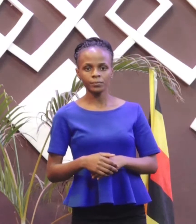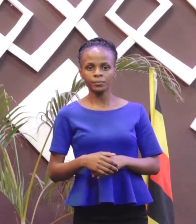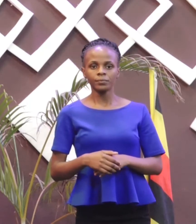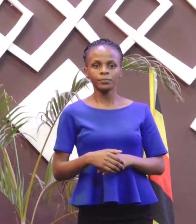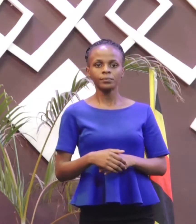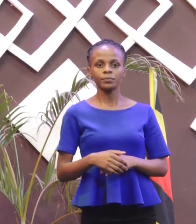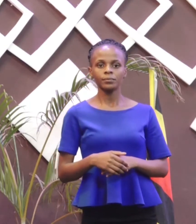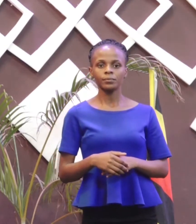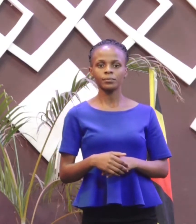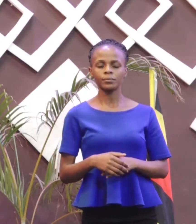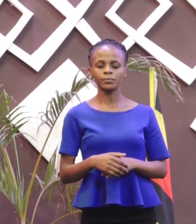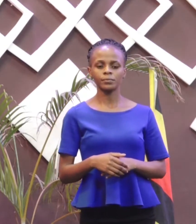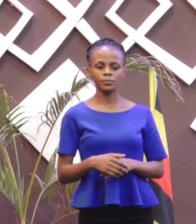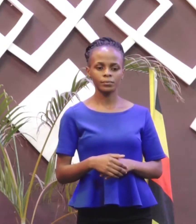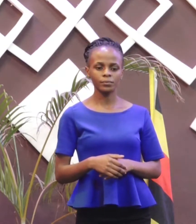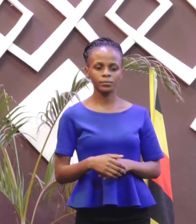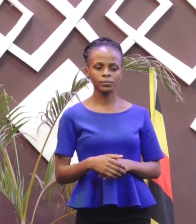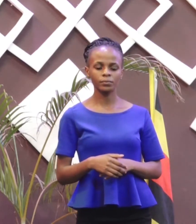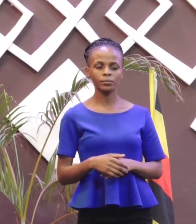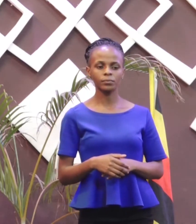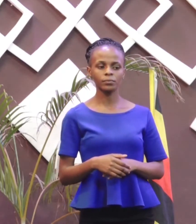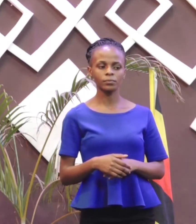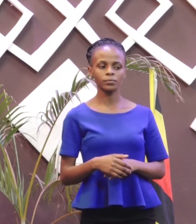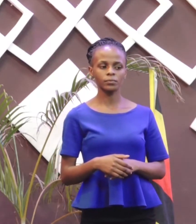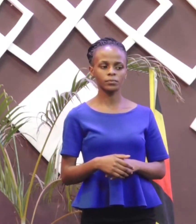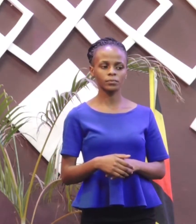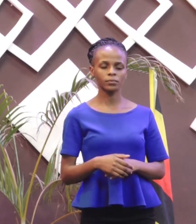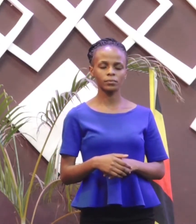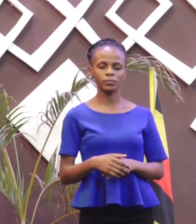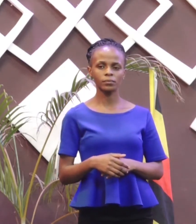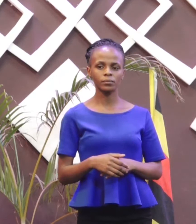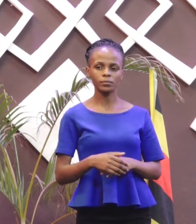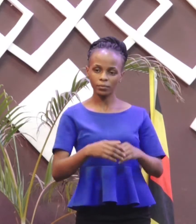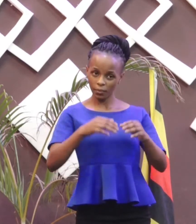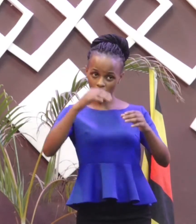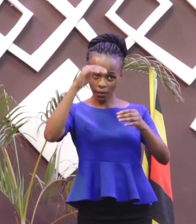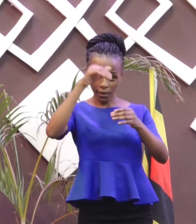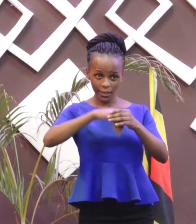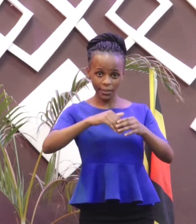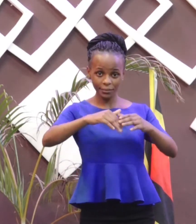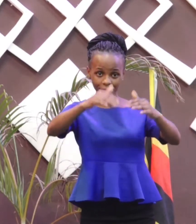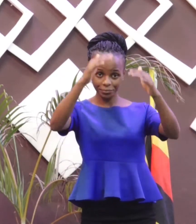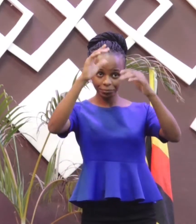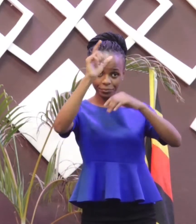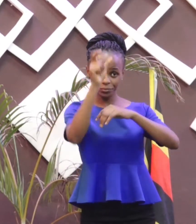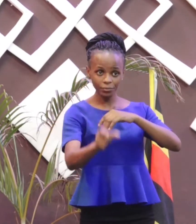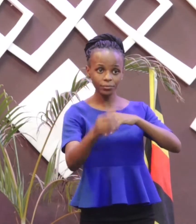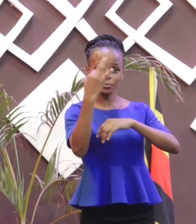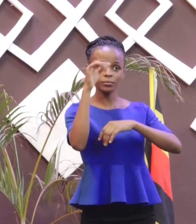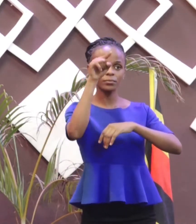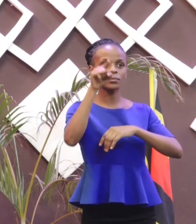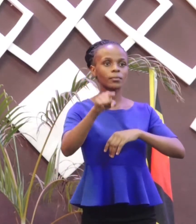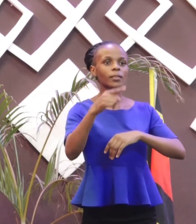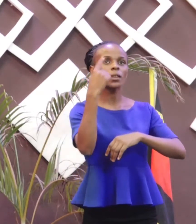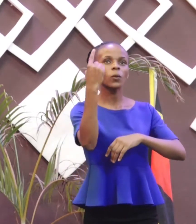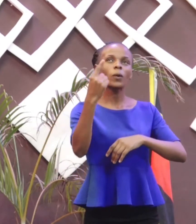era mwawandiikibwamu okuubaala n'okukungubaga n'obuyinike. In chapter 3 verse 1 he says,